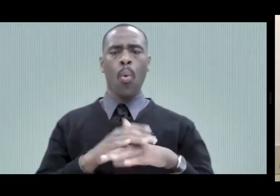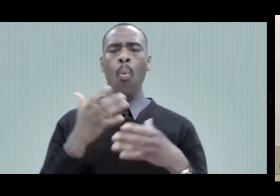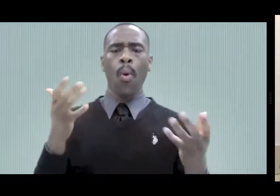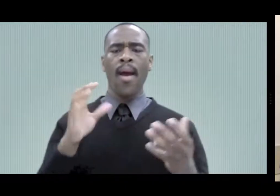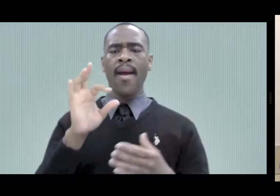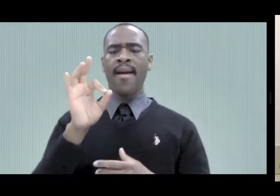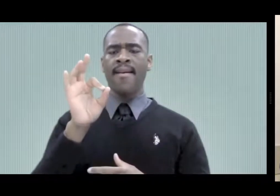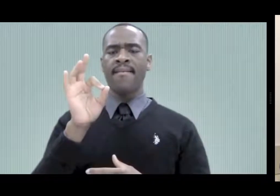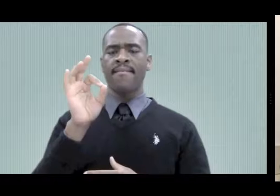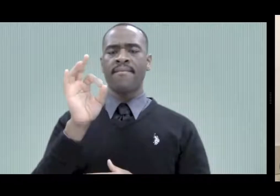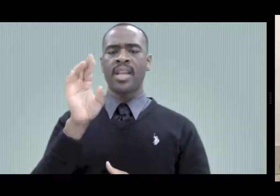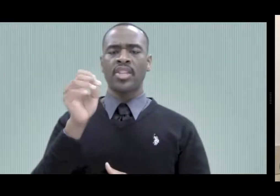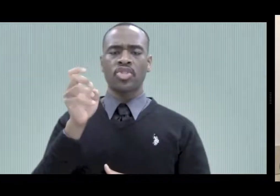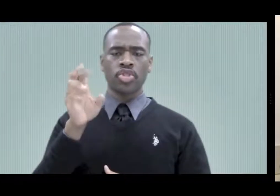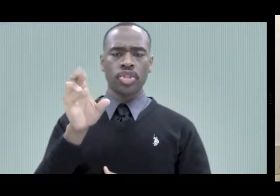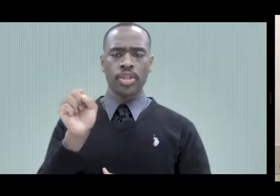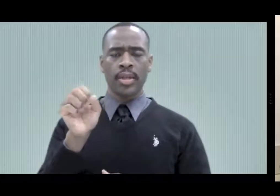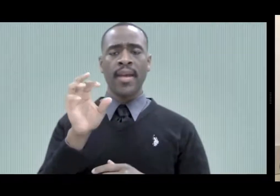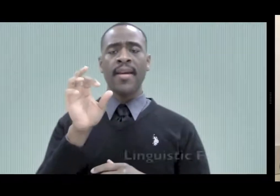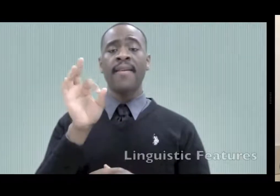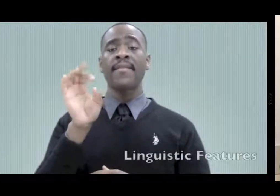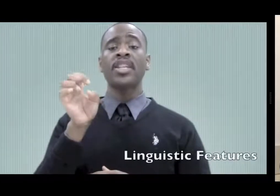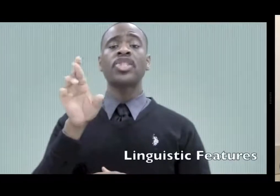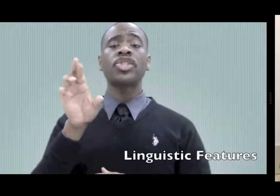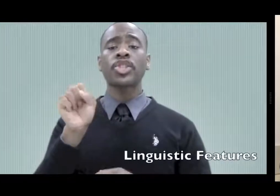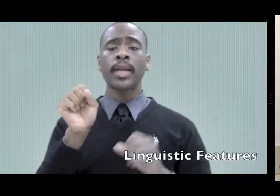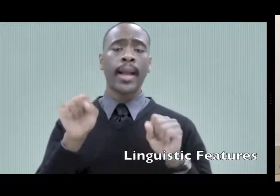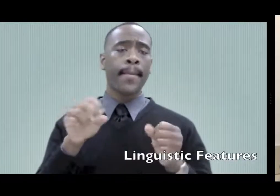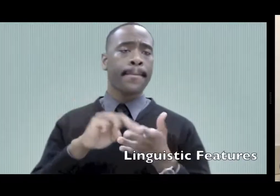is, how do we identify Black ASL?